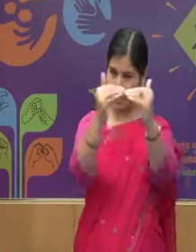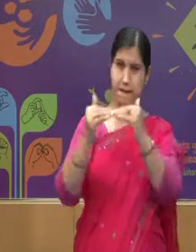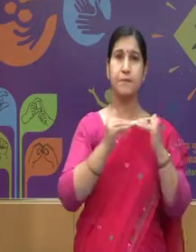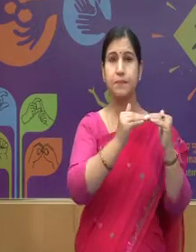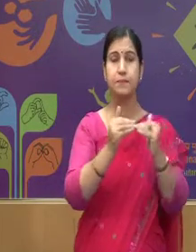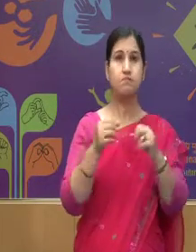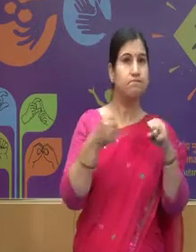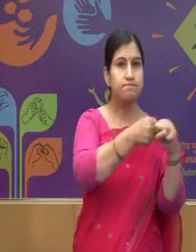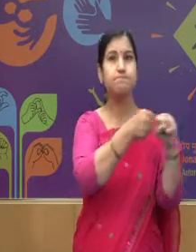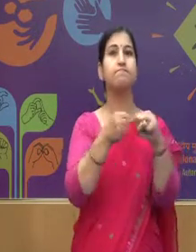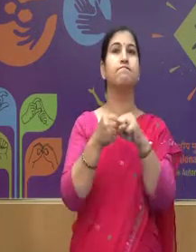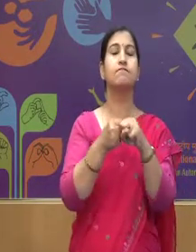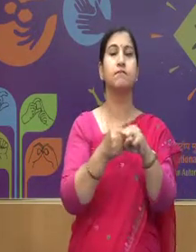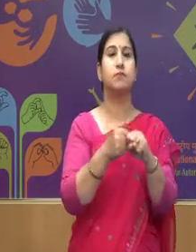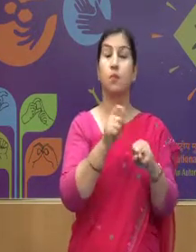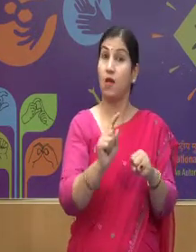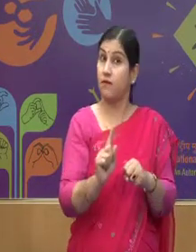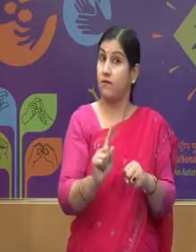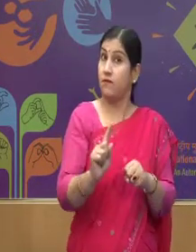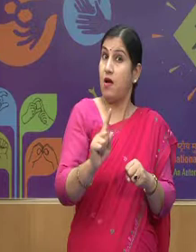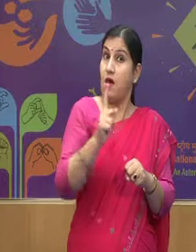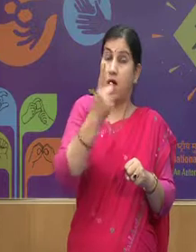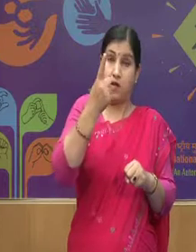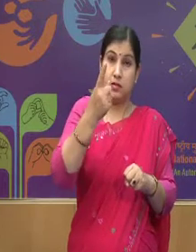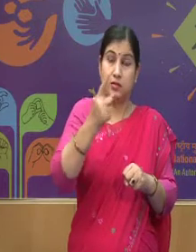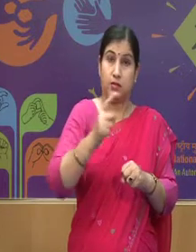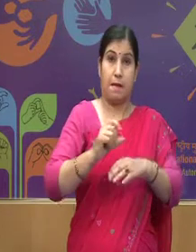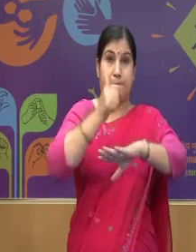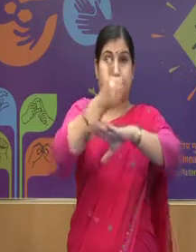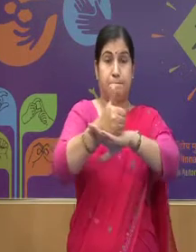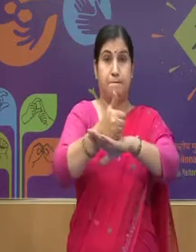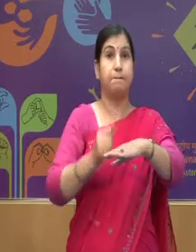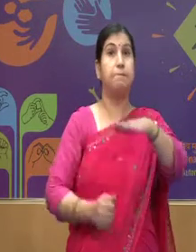who later became the first black president of South Africa.